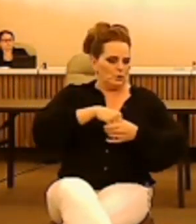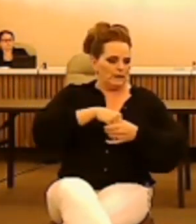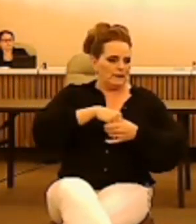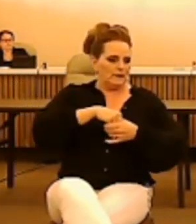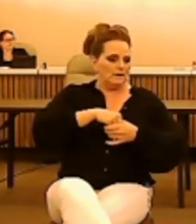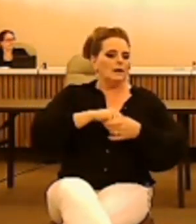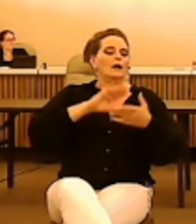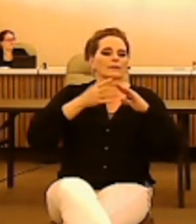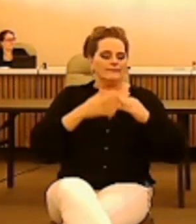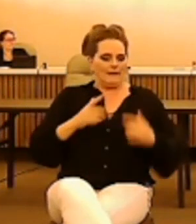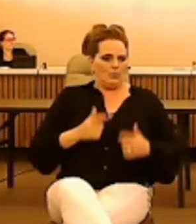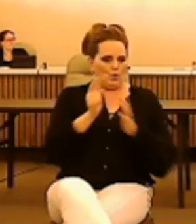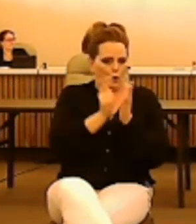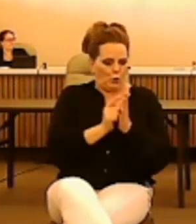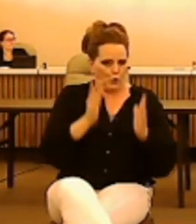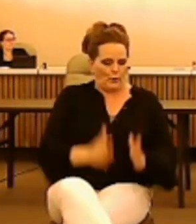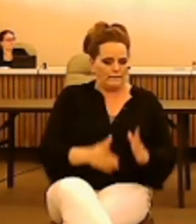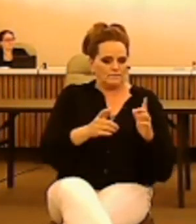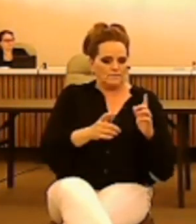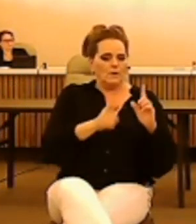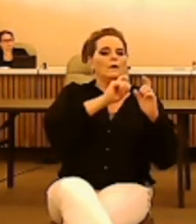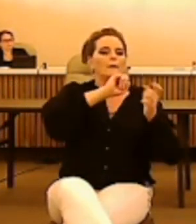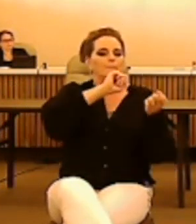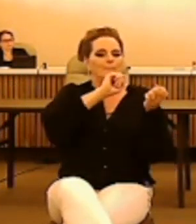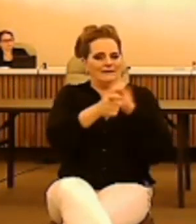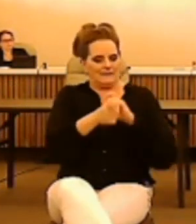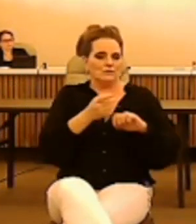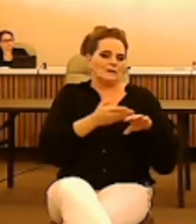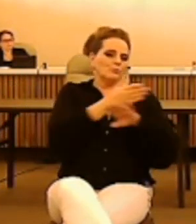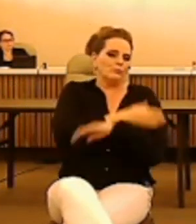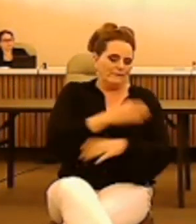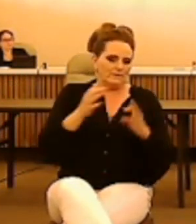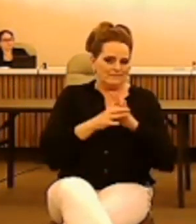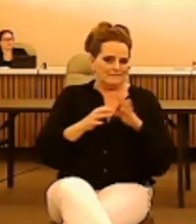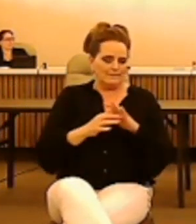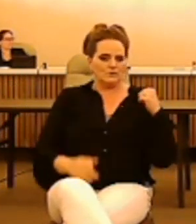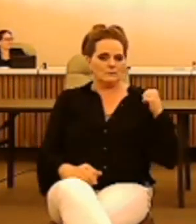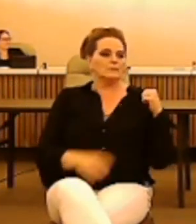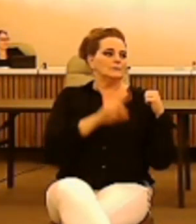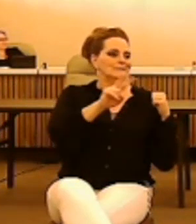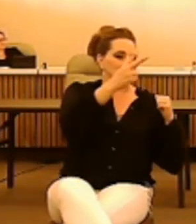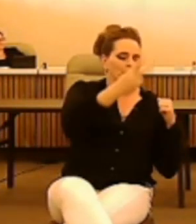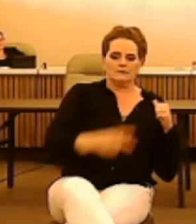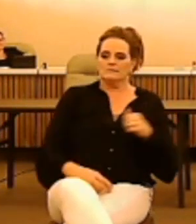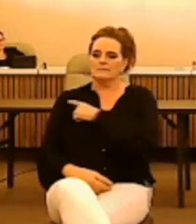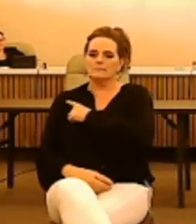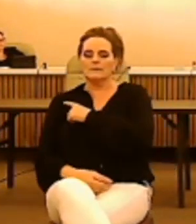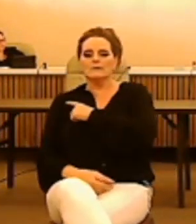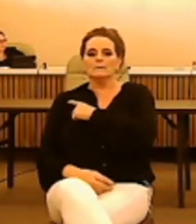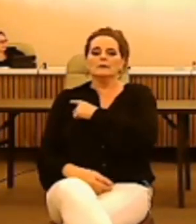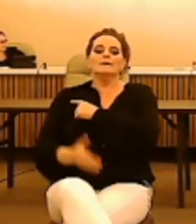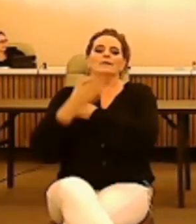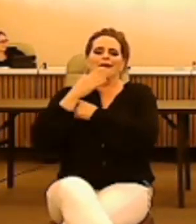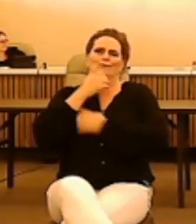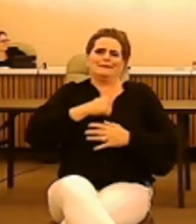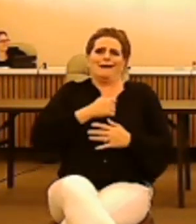The town attorney's modifications as previously stated. Seconded. Thank you. Okay. I did switch to resolution. Thank you. Sorry about